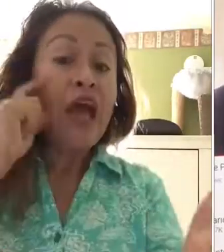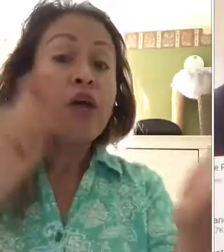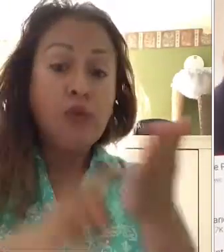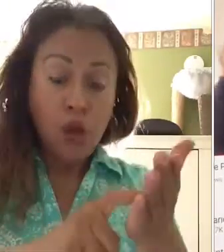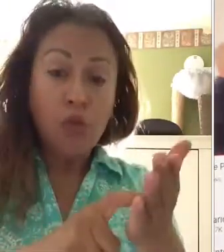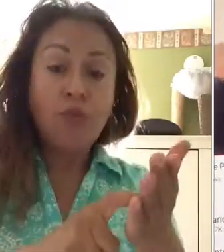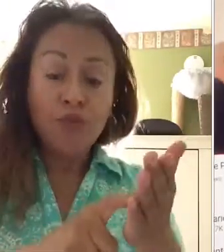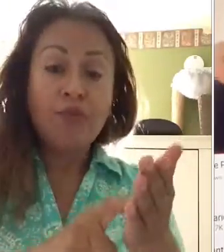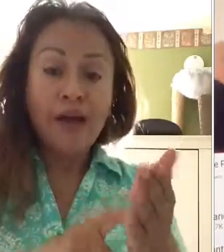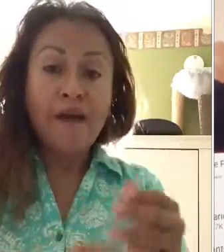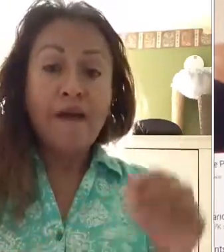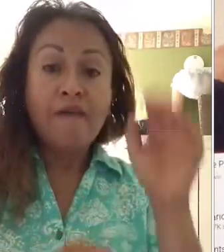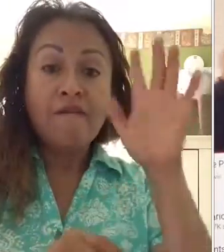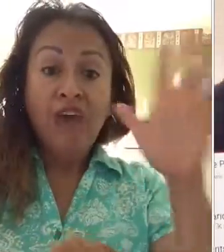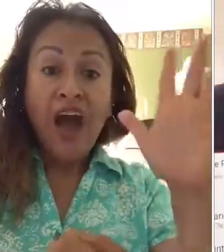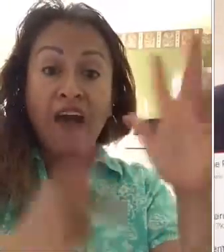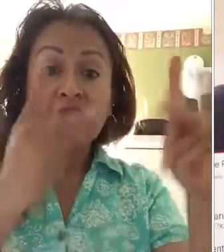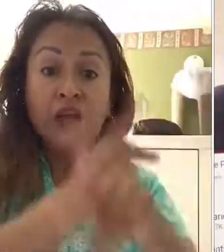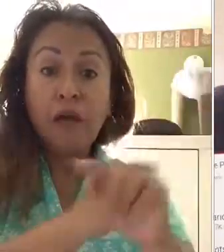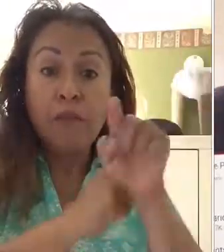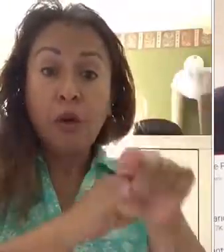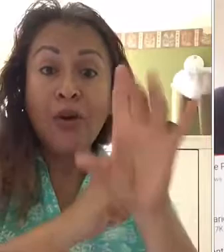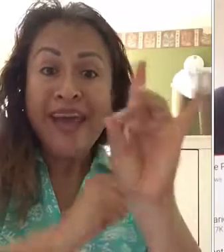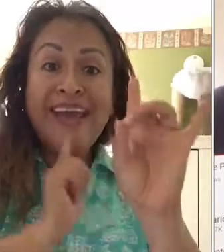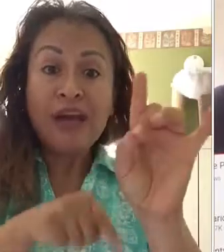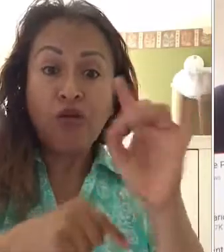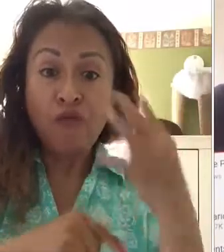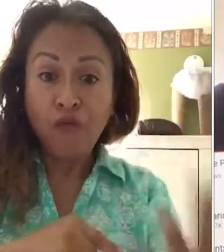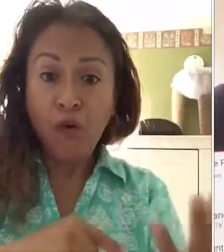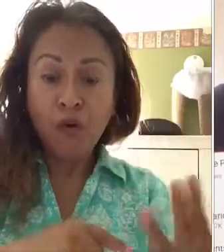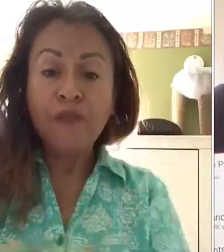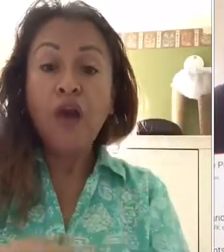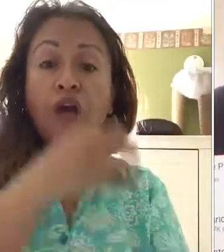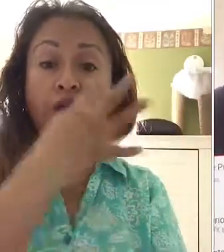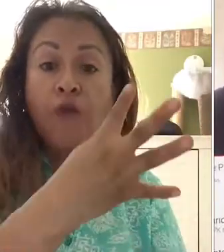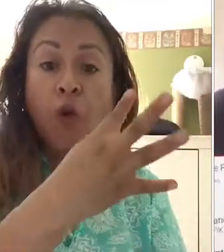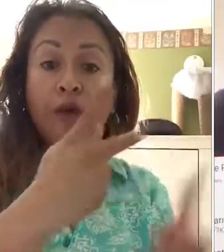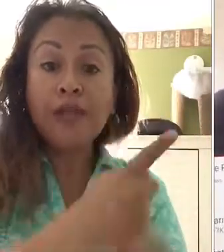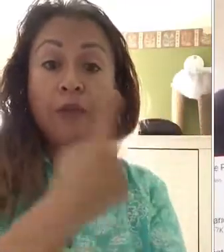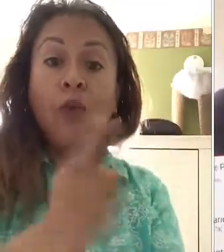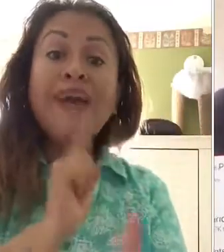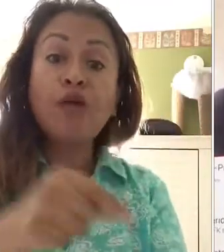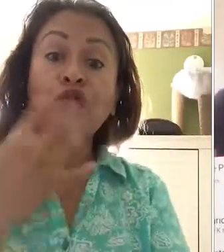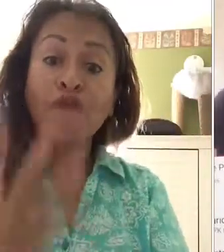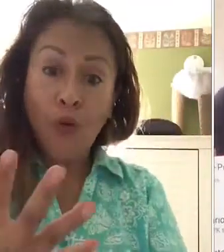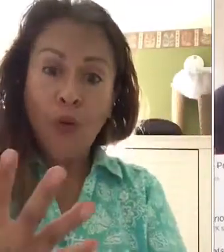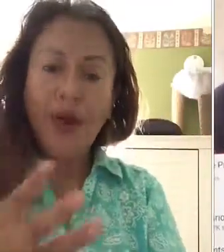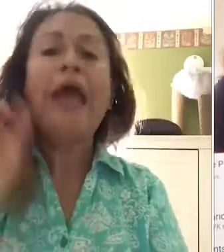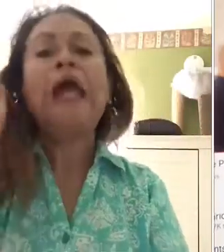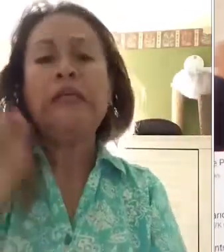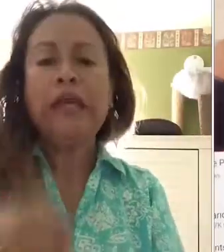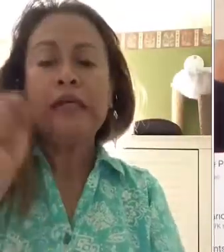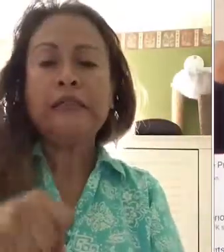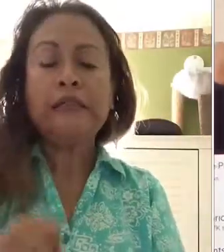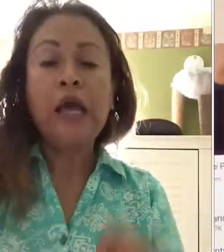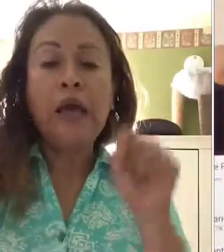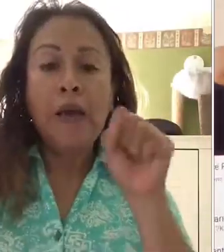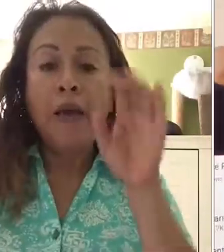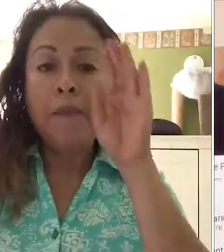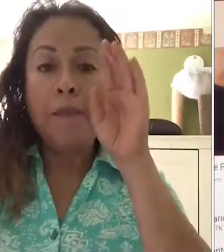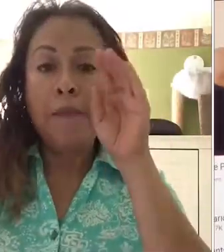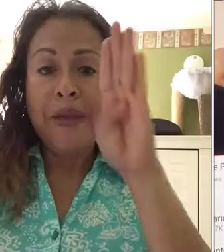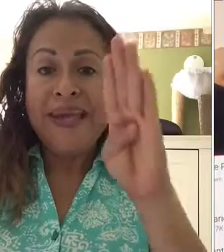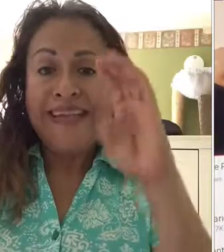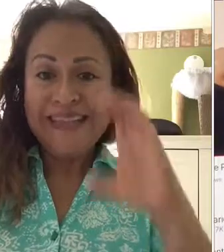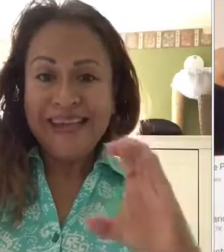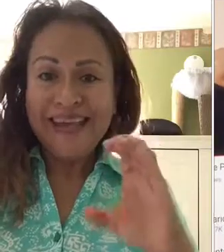are the same. So 5 times 0.8 is 4, and 4 times 1 is 4. So yes, indeed, BC is parallel to